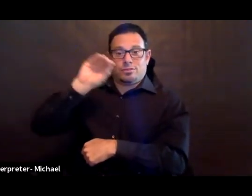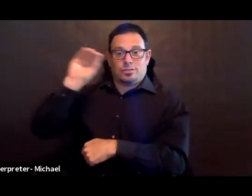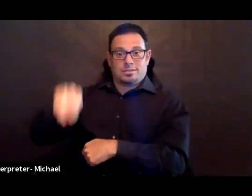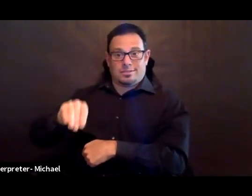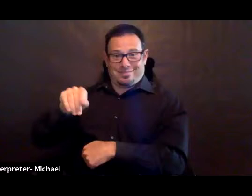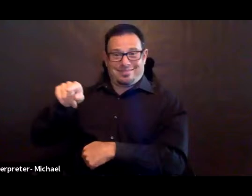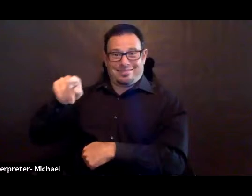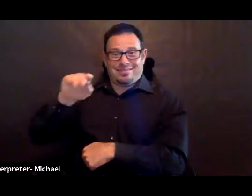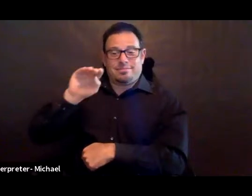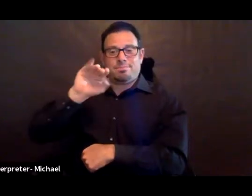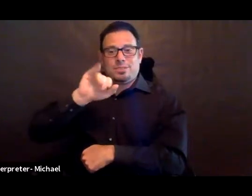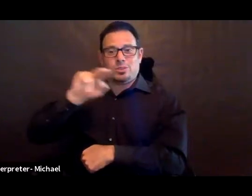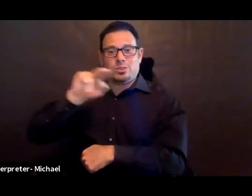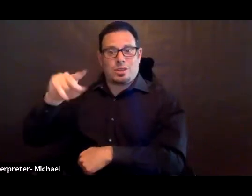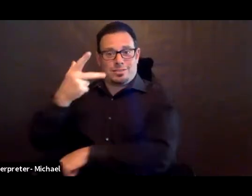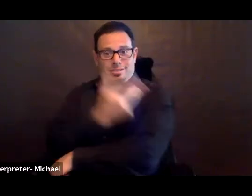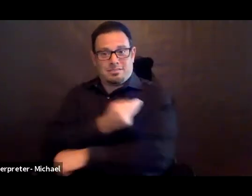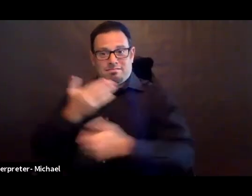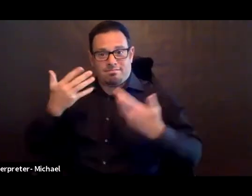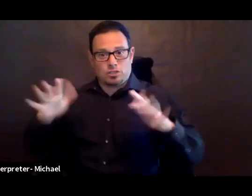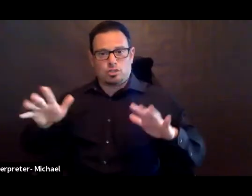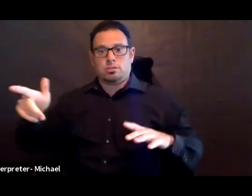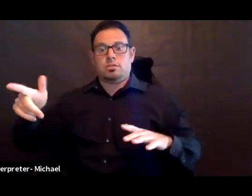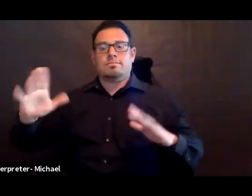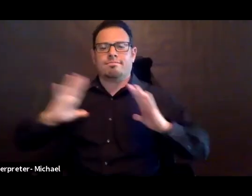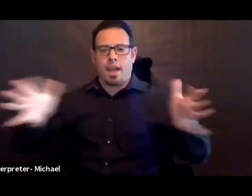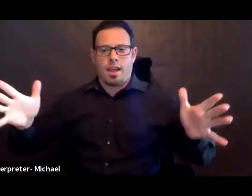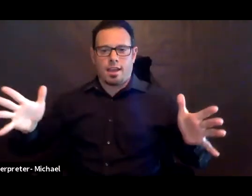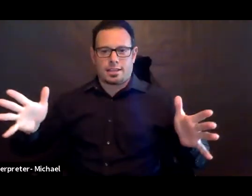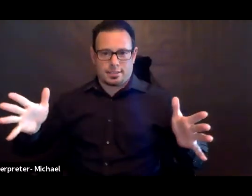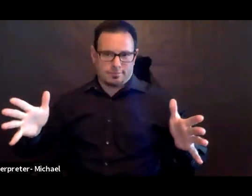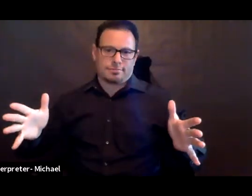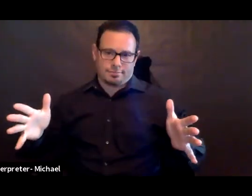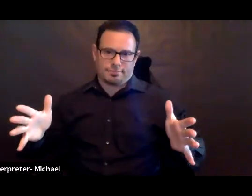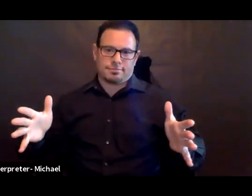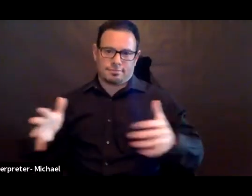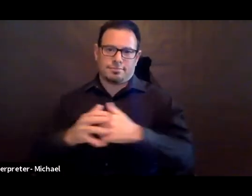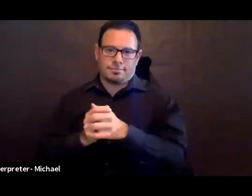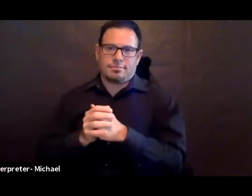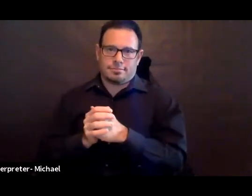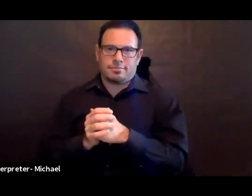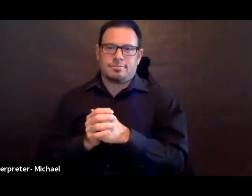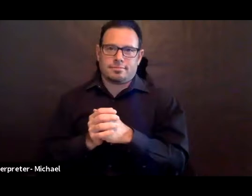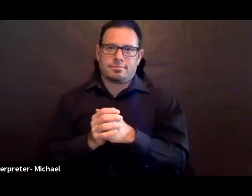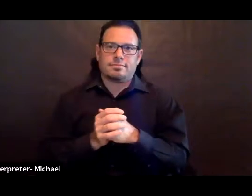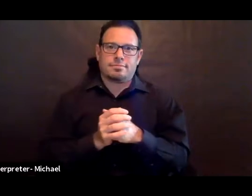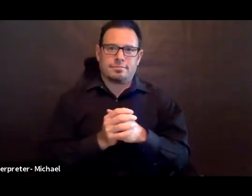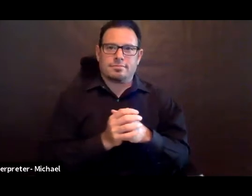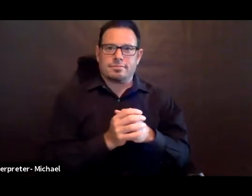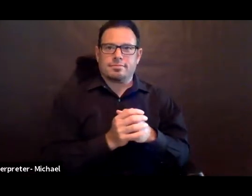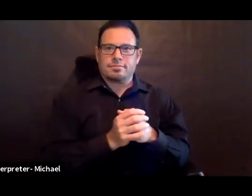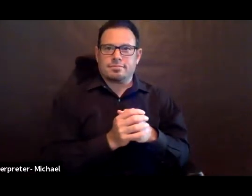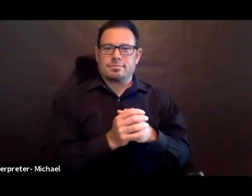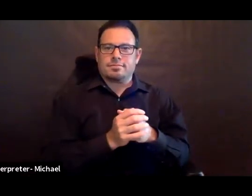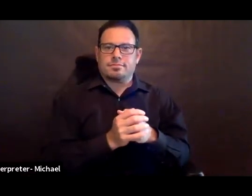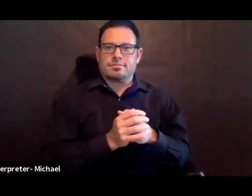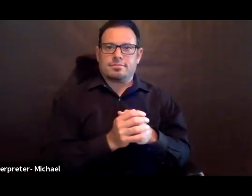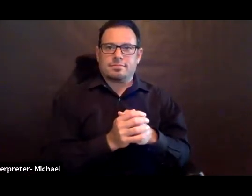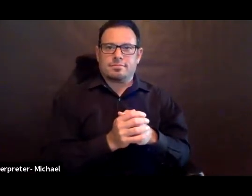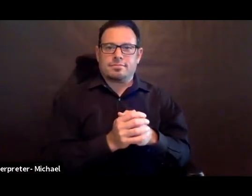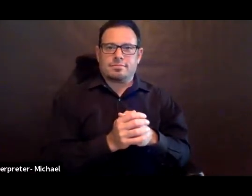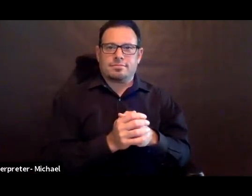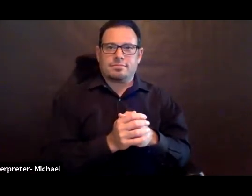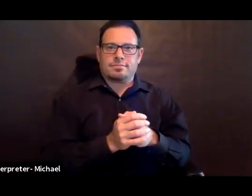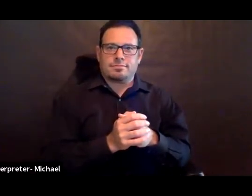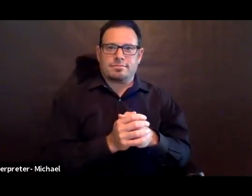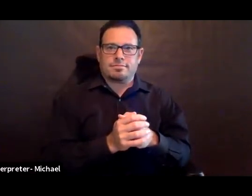doesn't have enough opportunity to spread from person to person. And in that situation, even those who are not fully protected, like